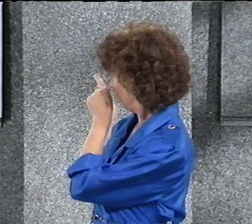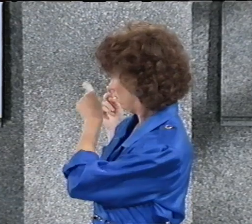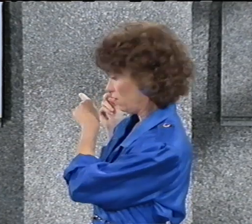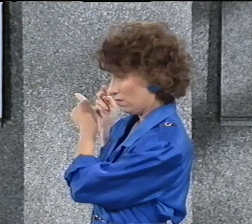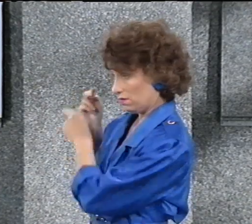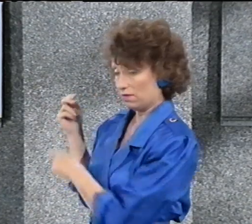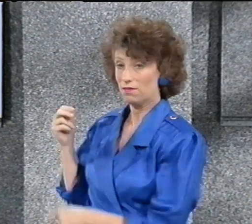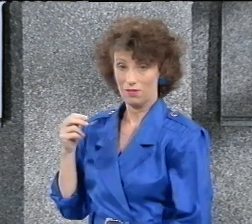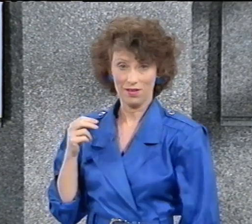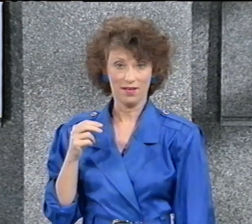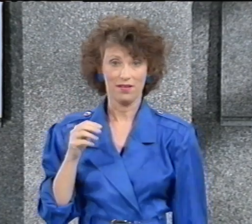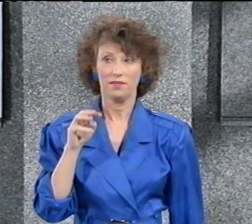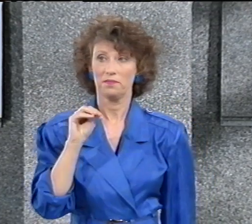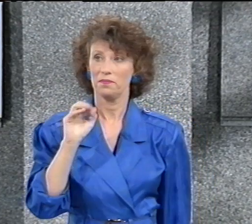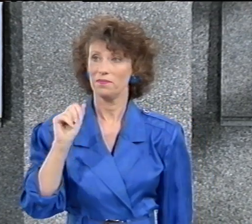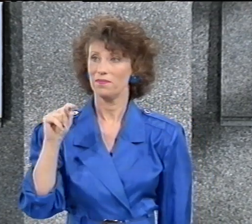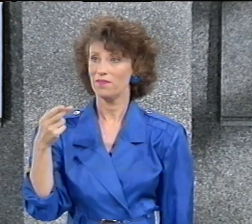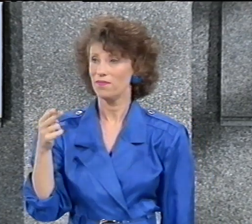We'll put one letter in front.